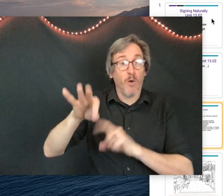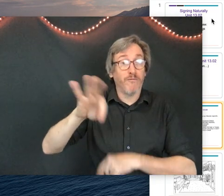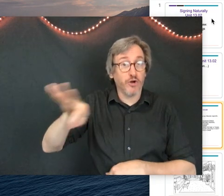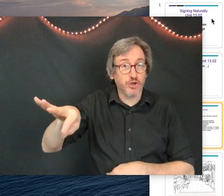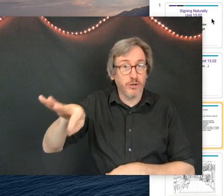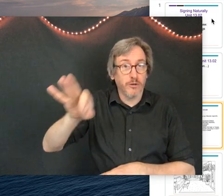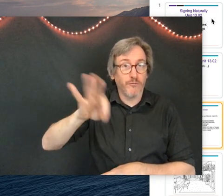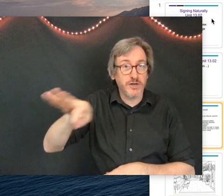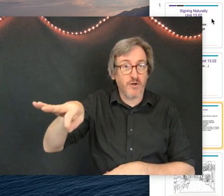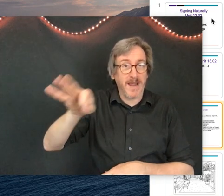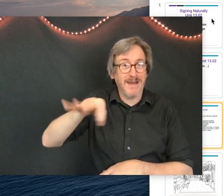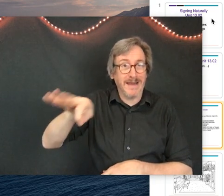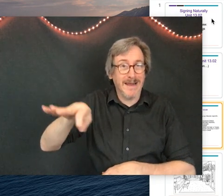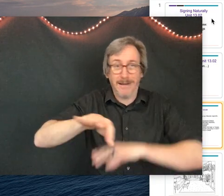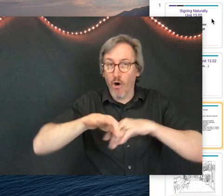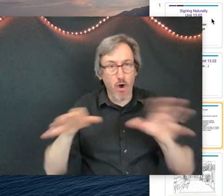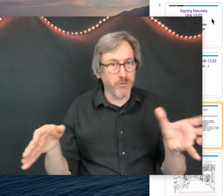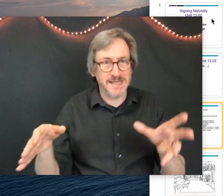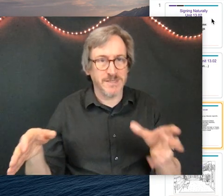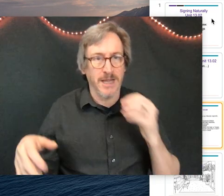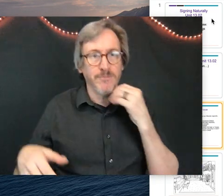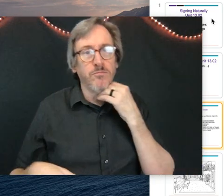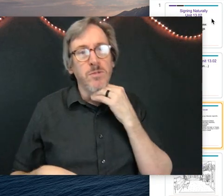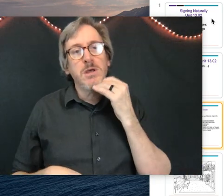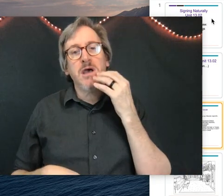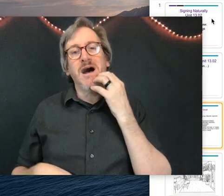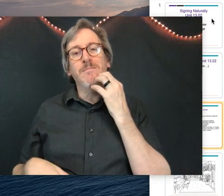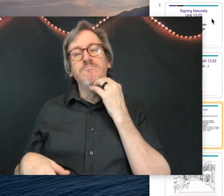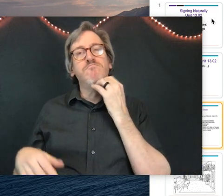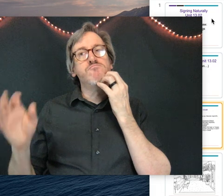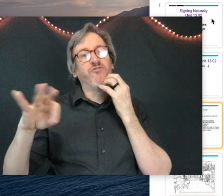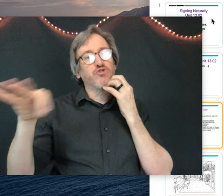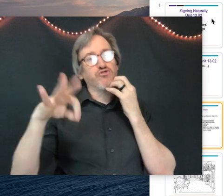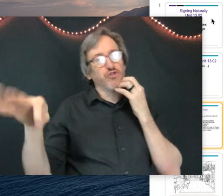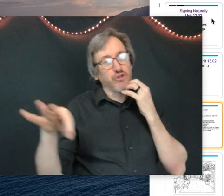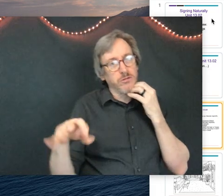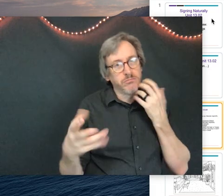Now, furniture, French fry, 99, all the same sign.